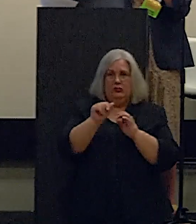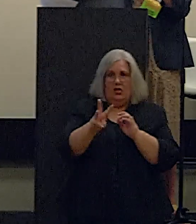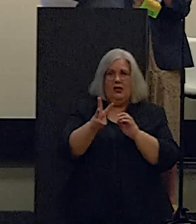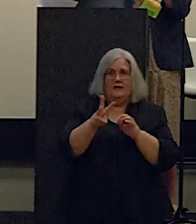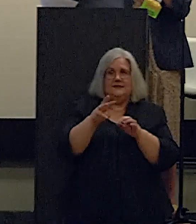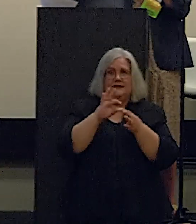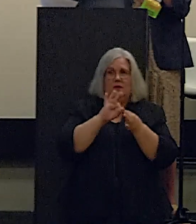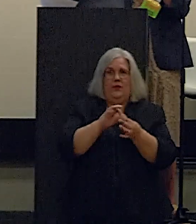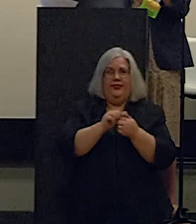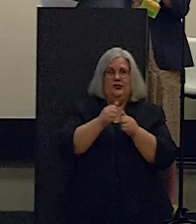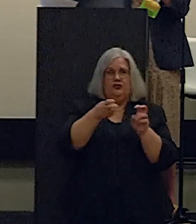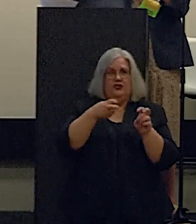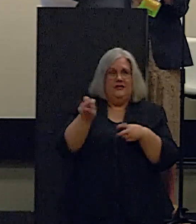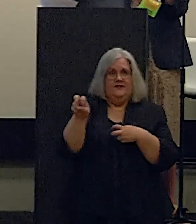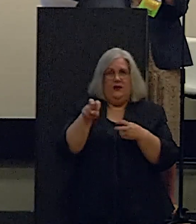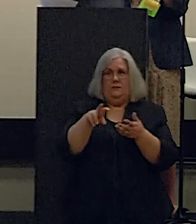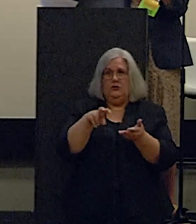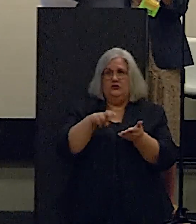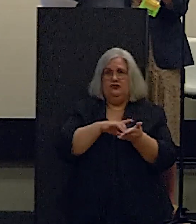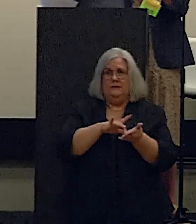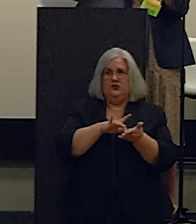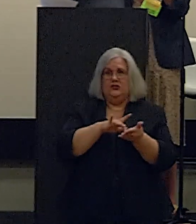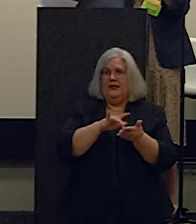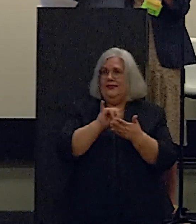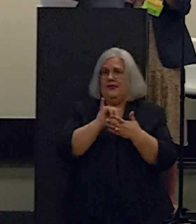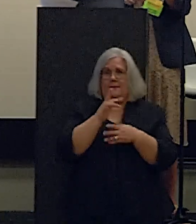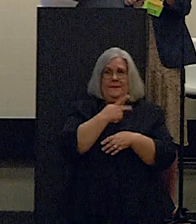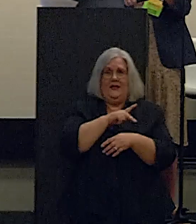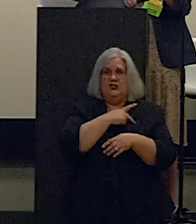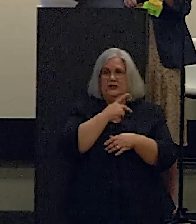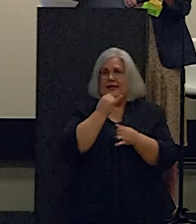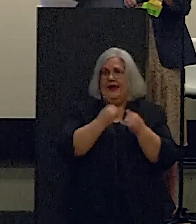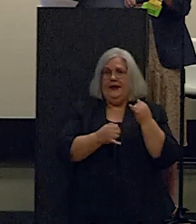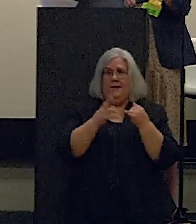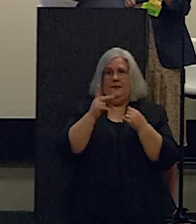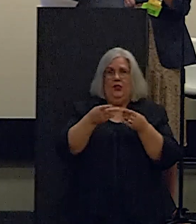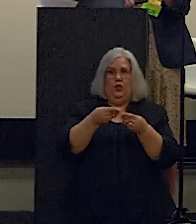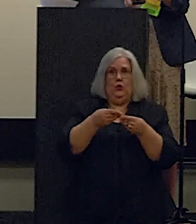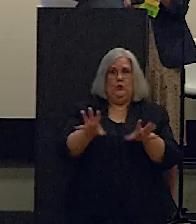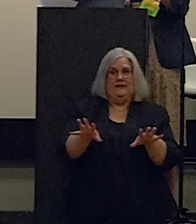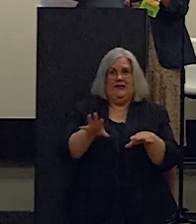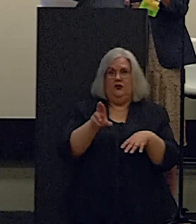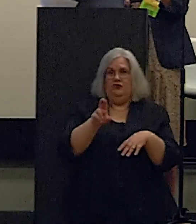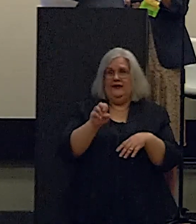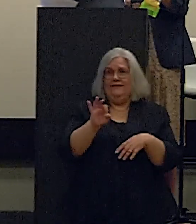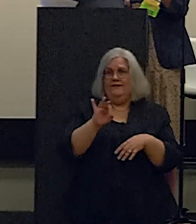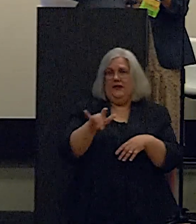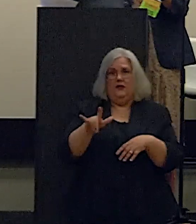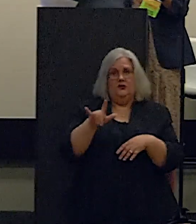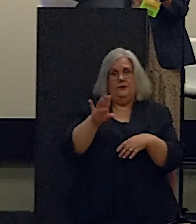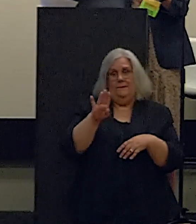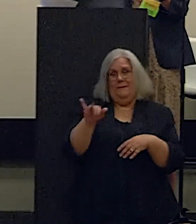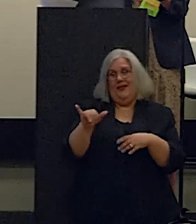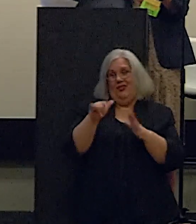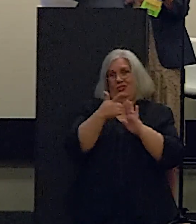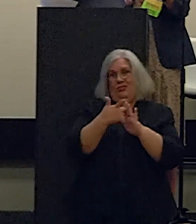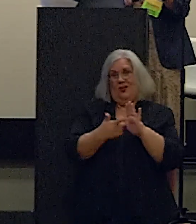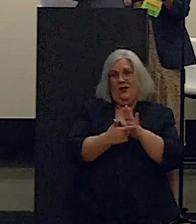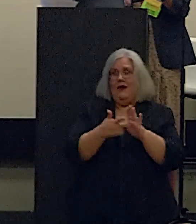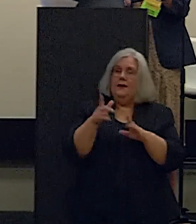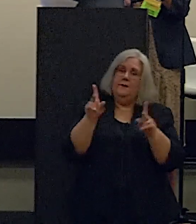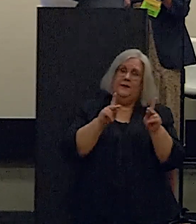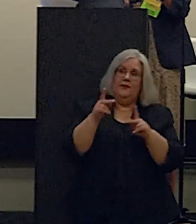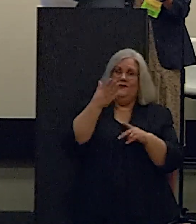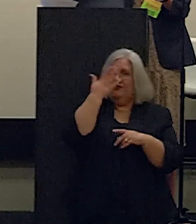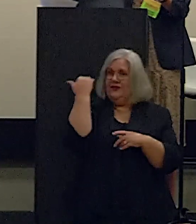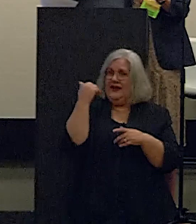transferring prescriptions that patients end up losing refills just by law. People forget to